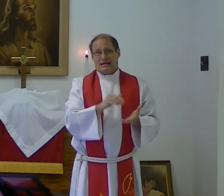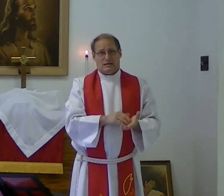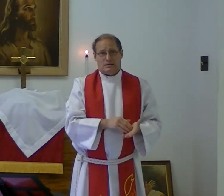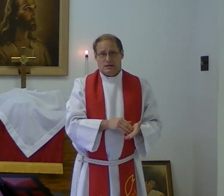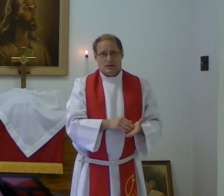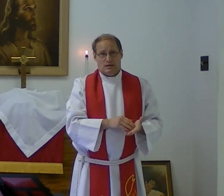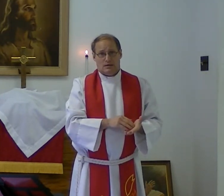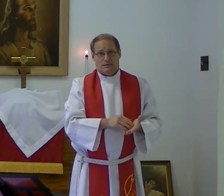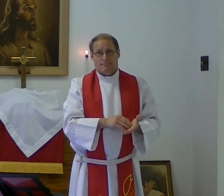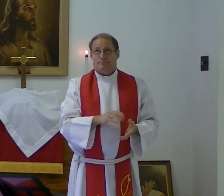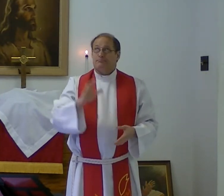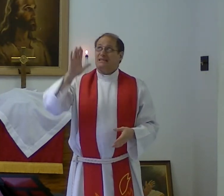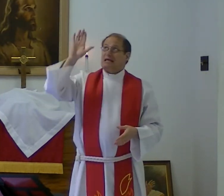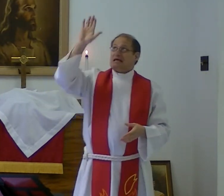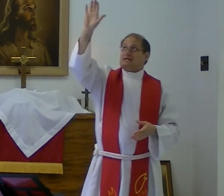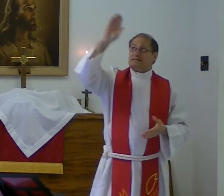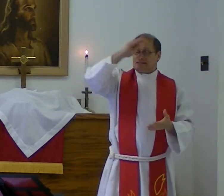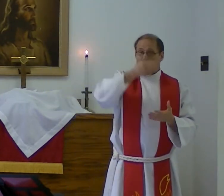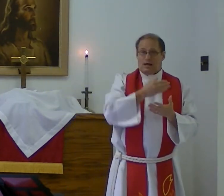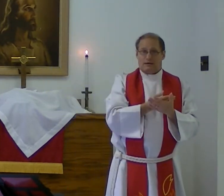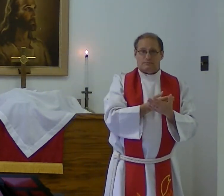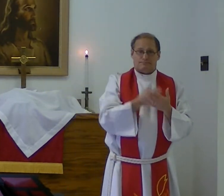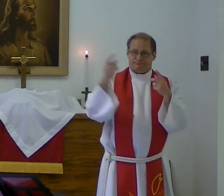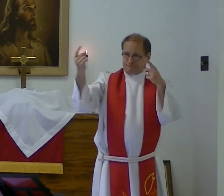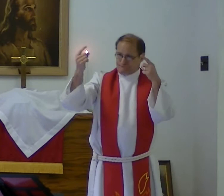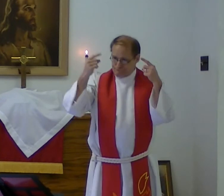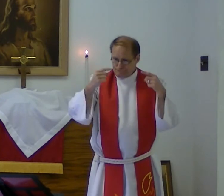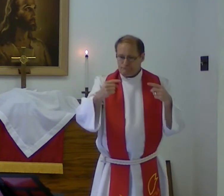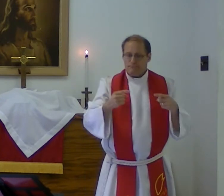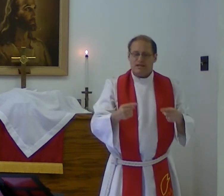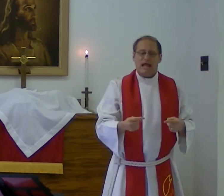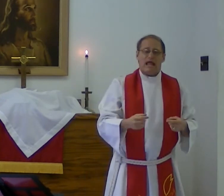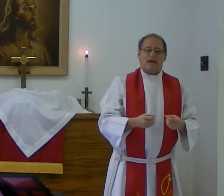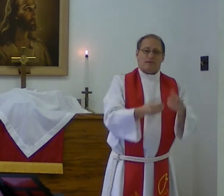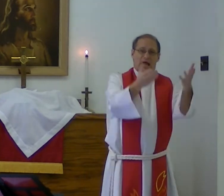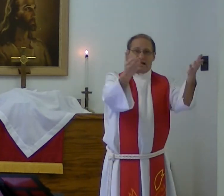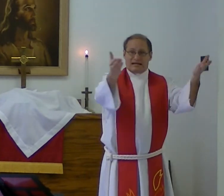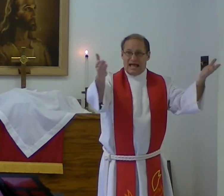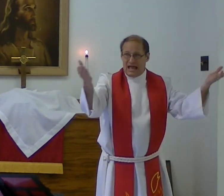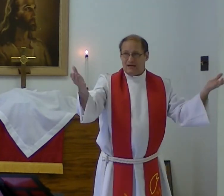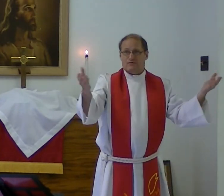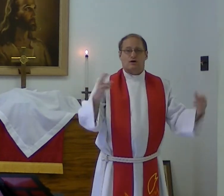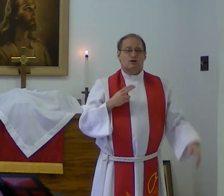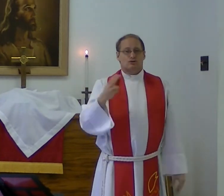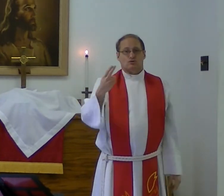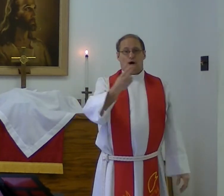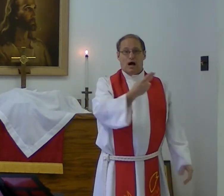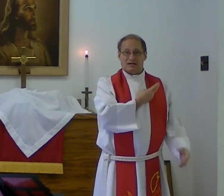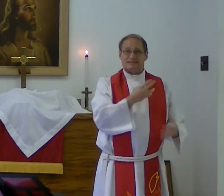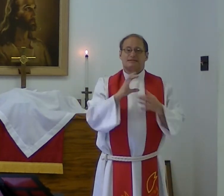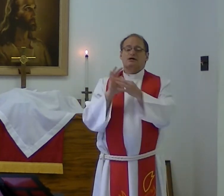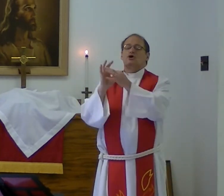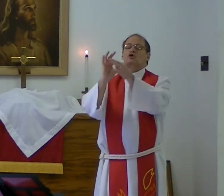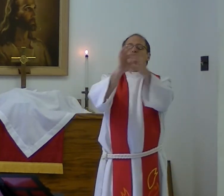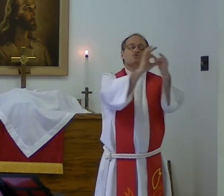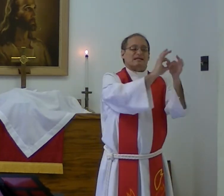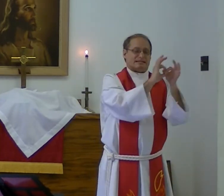His Son came and gave to us unity.